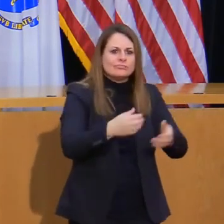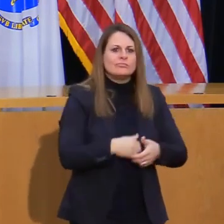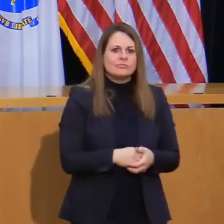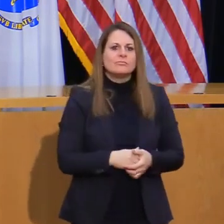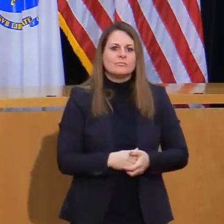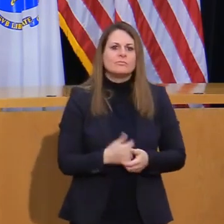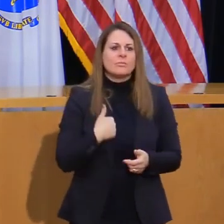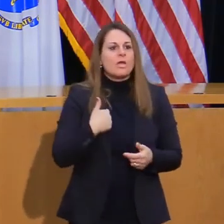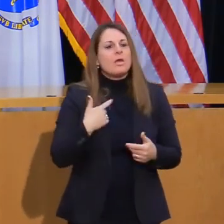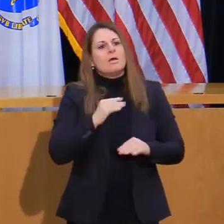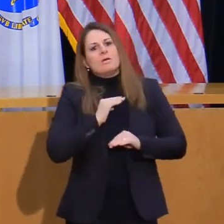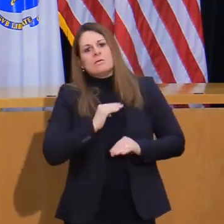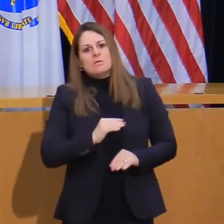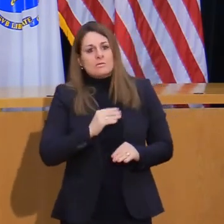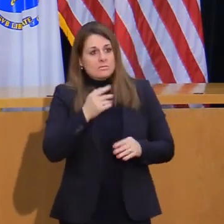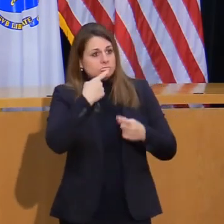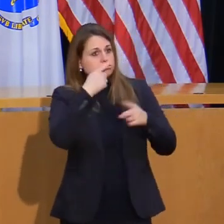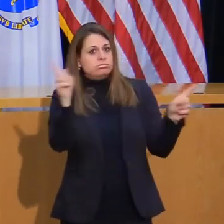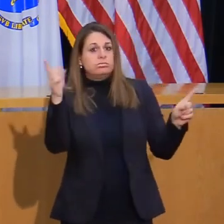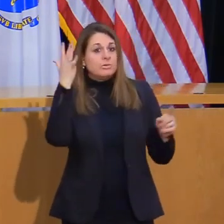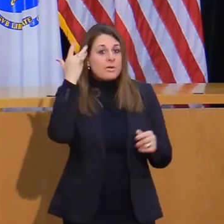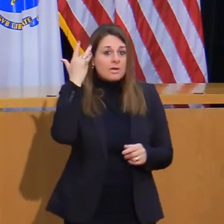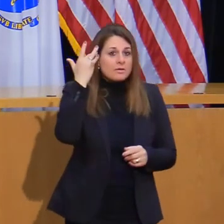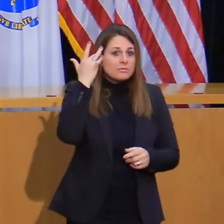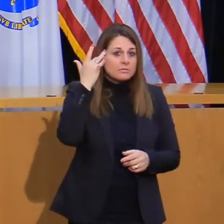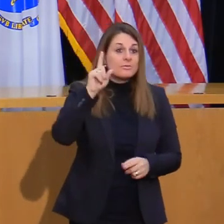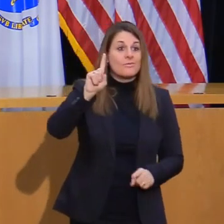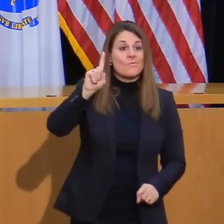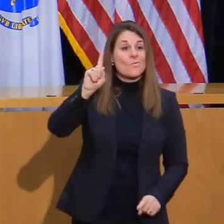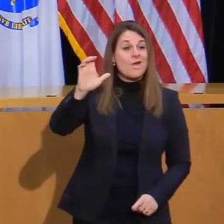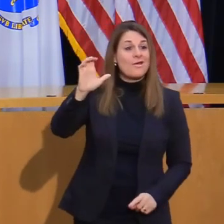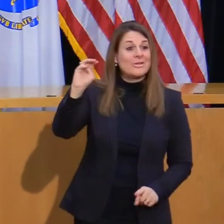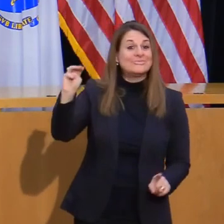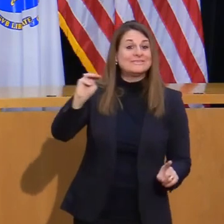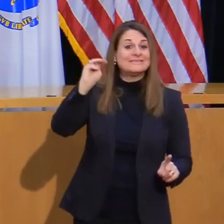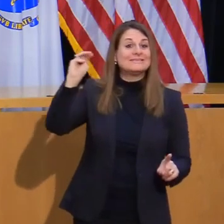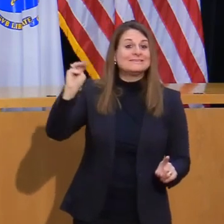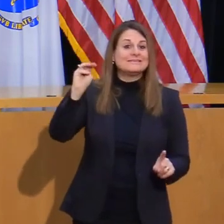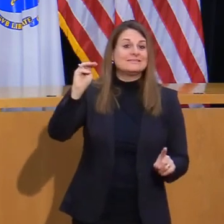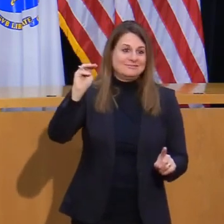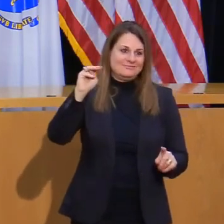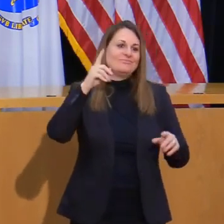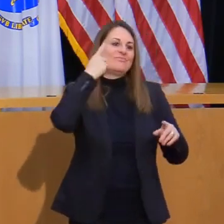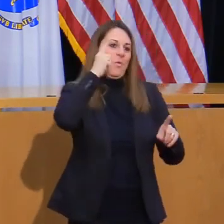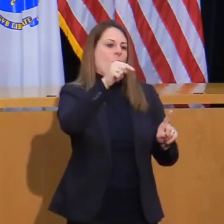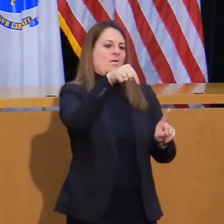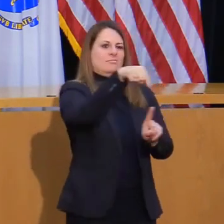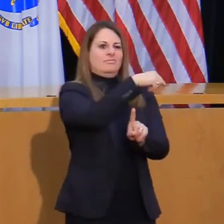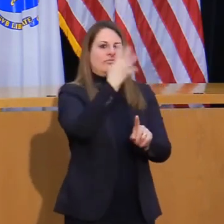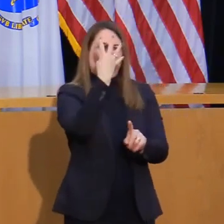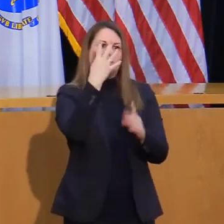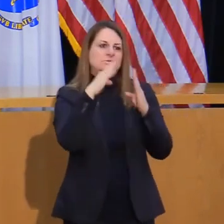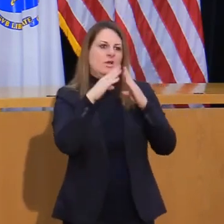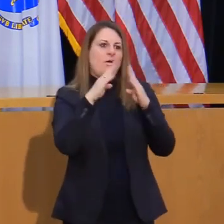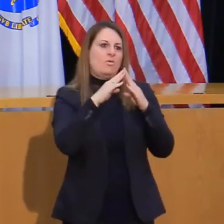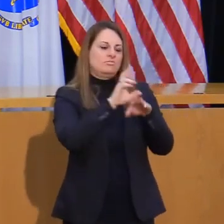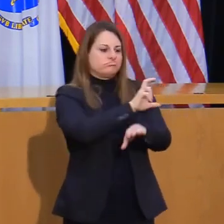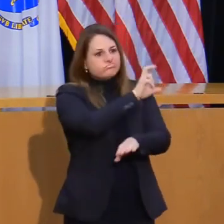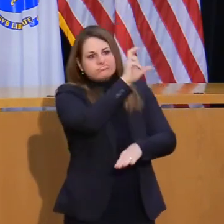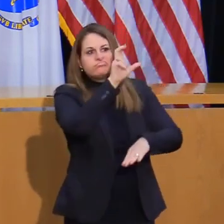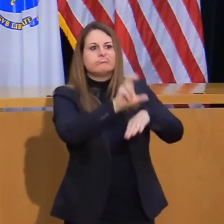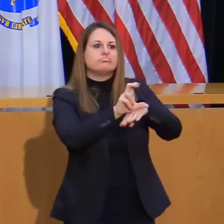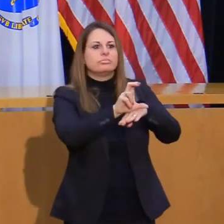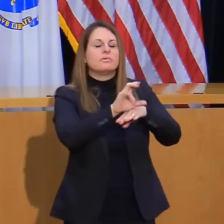$100 million in additional aid to these 4 communities. When we get final details from the federal government about